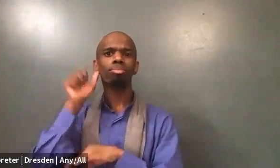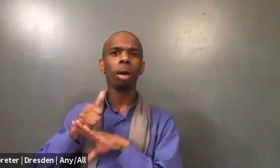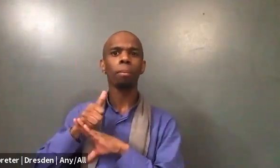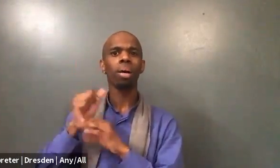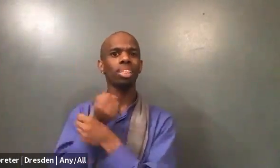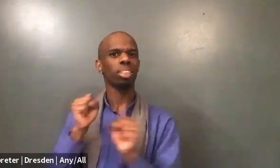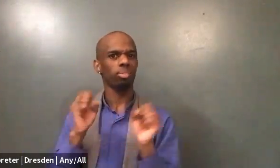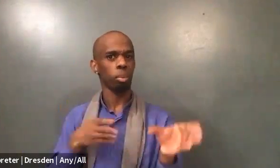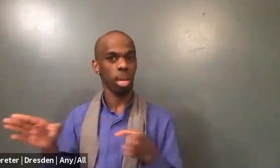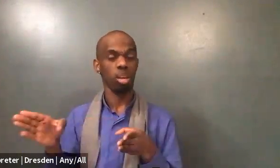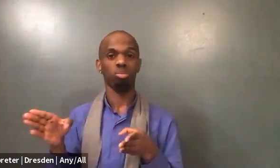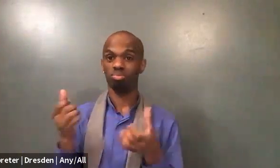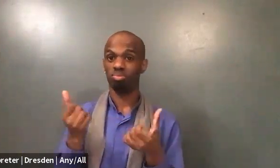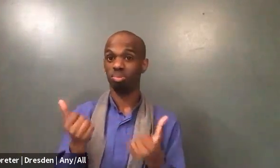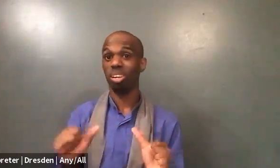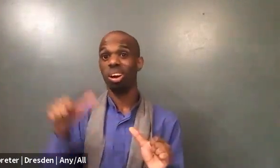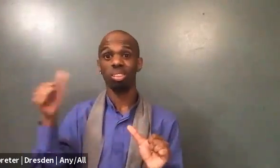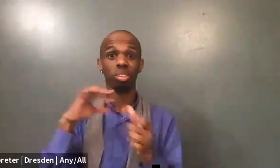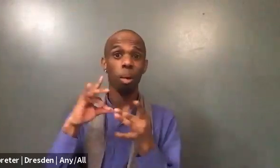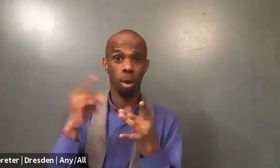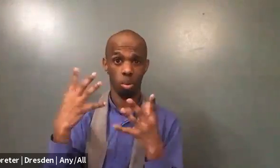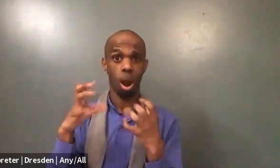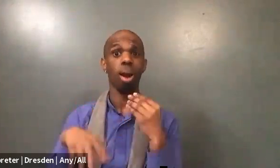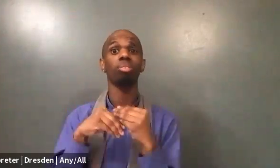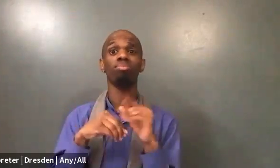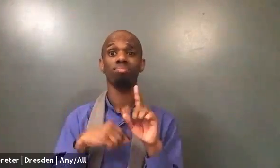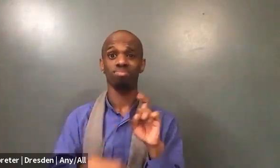Or how to do so in community?